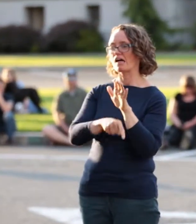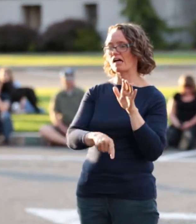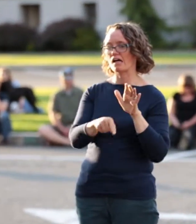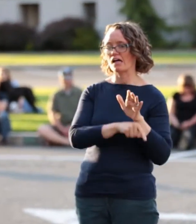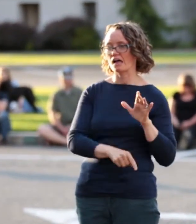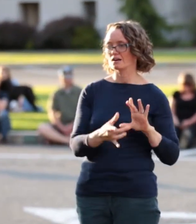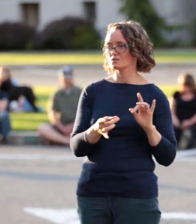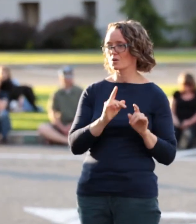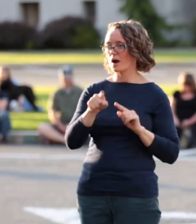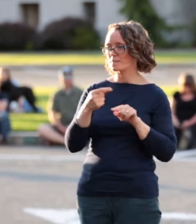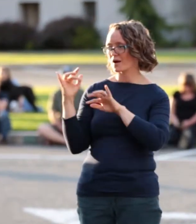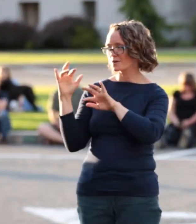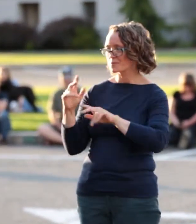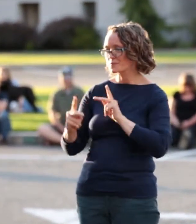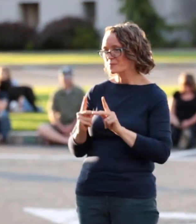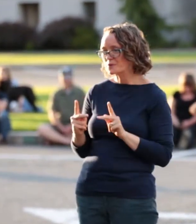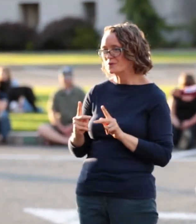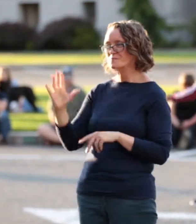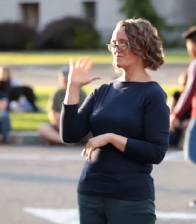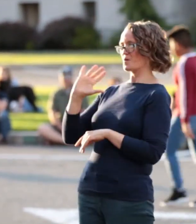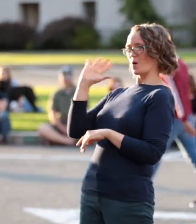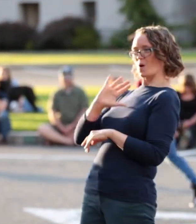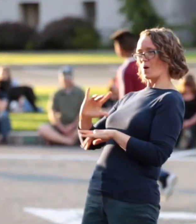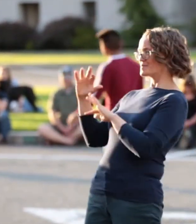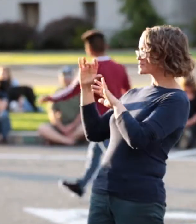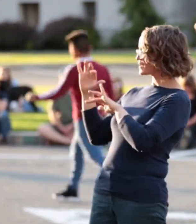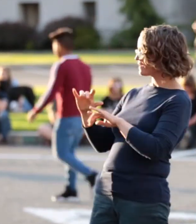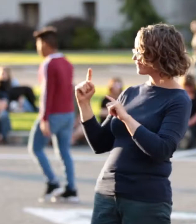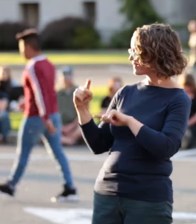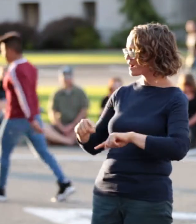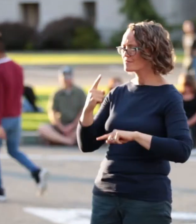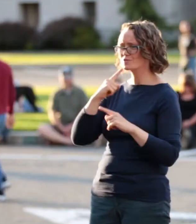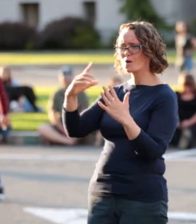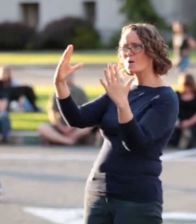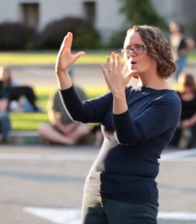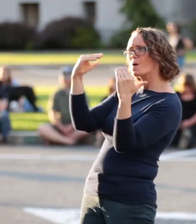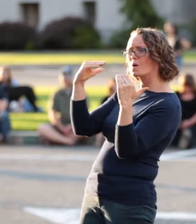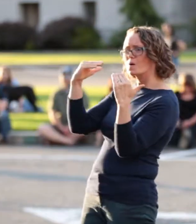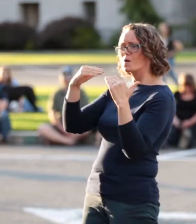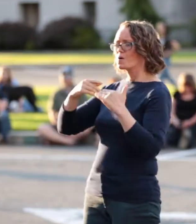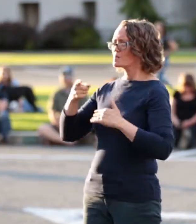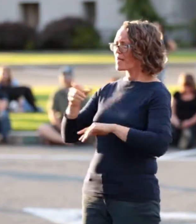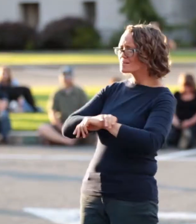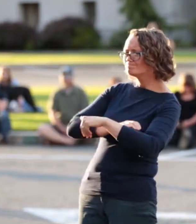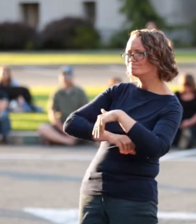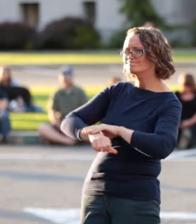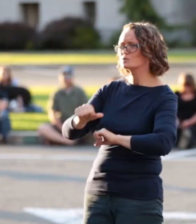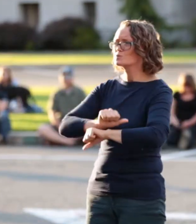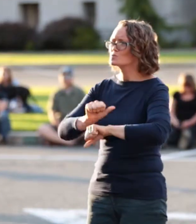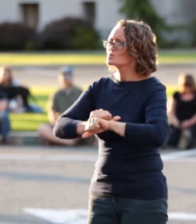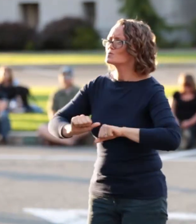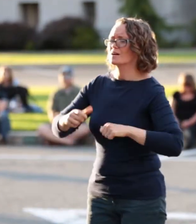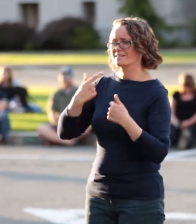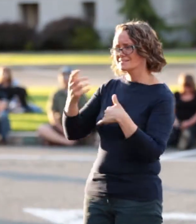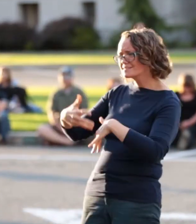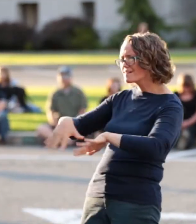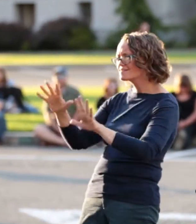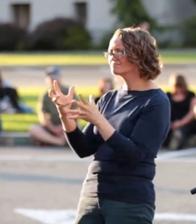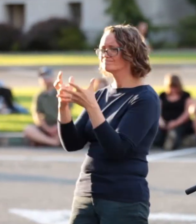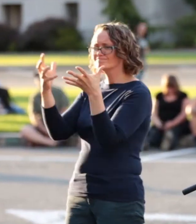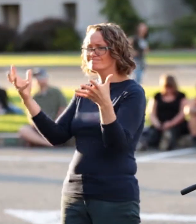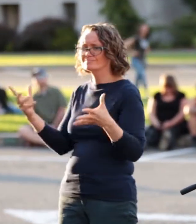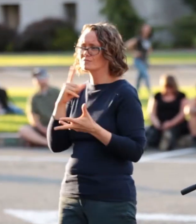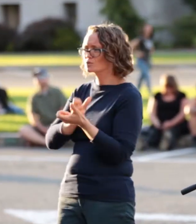all evidence of hope, sacrifice, struggle. It's erased the tenacity and courage